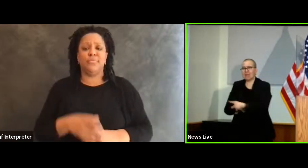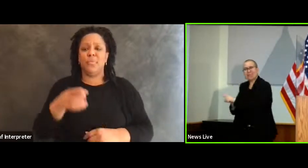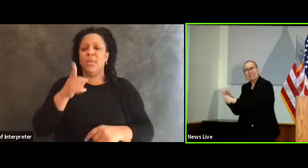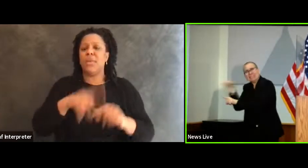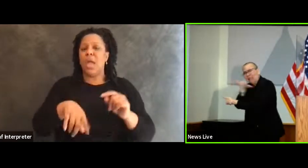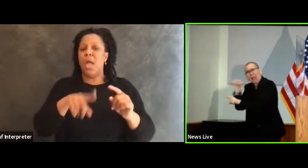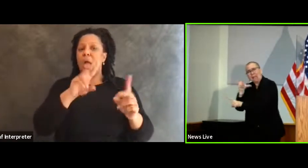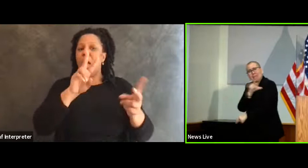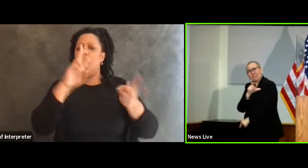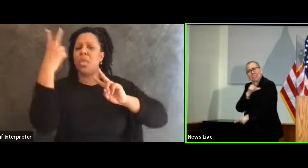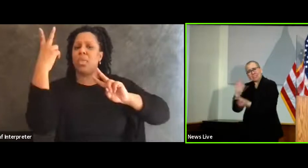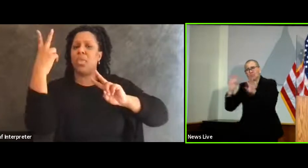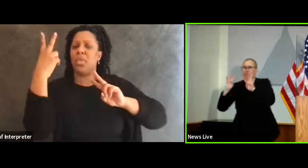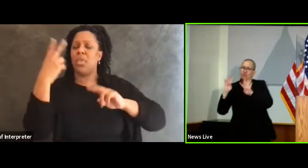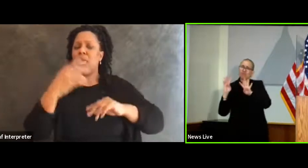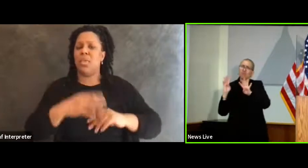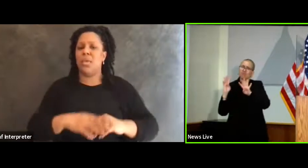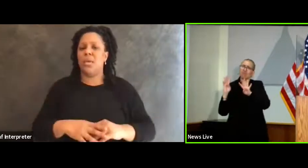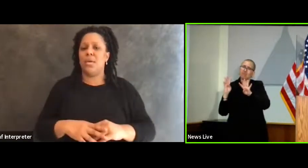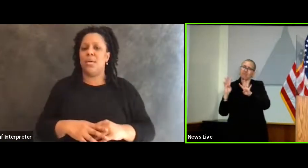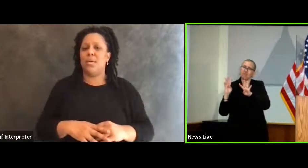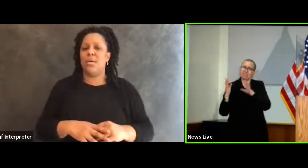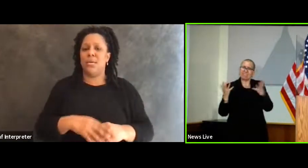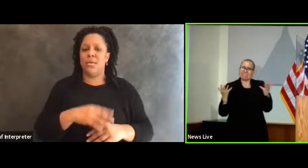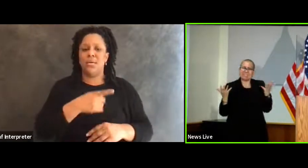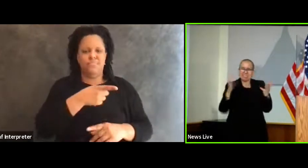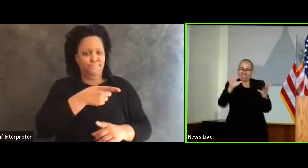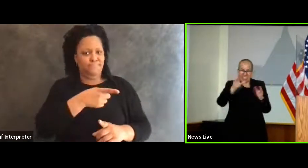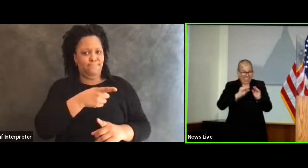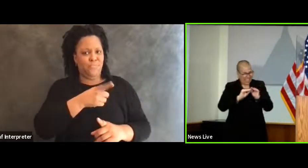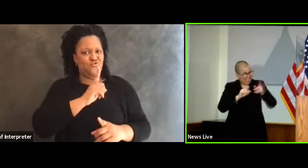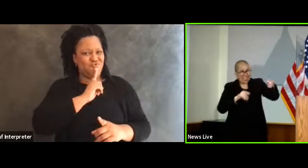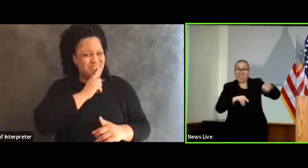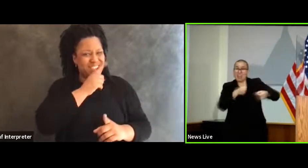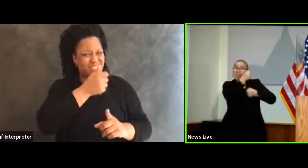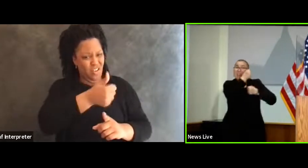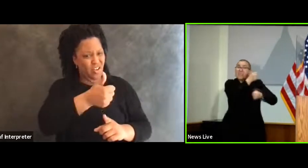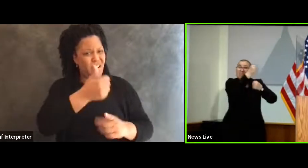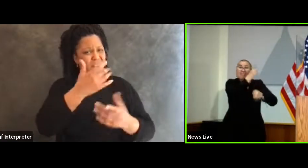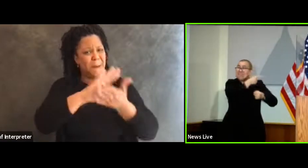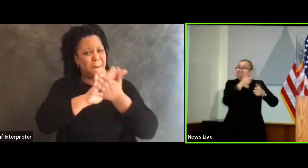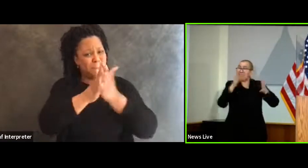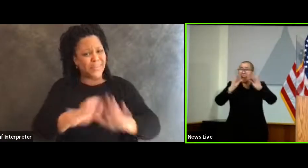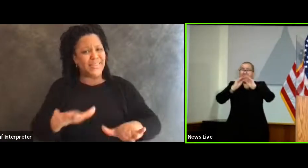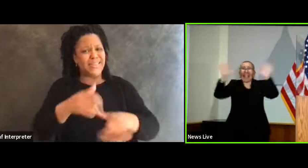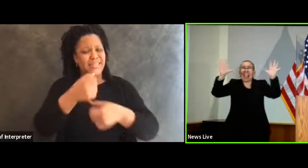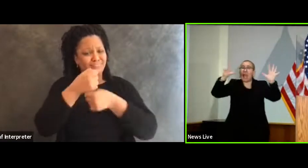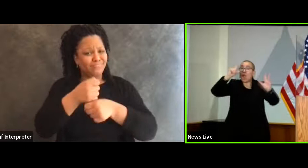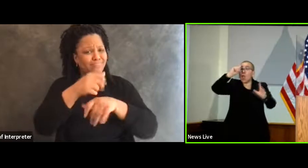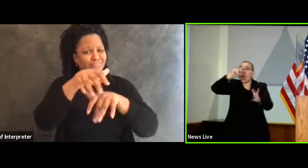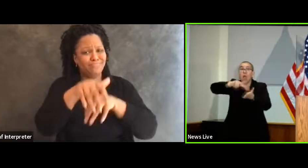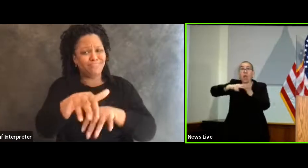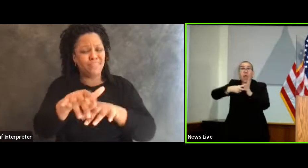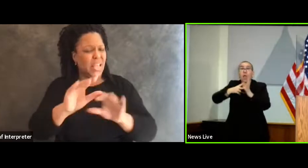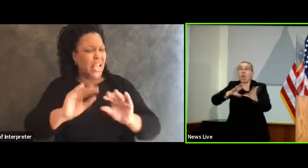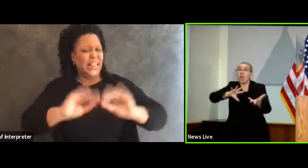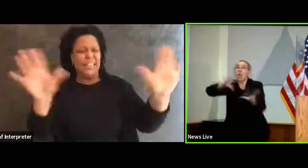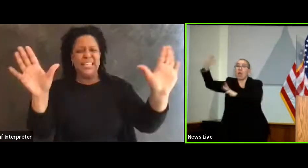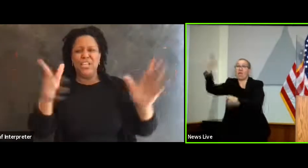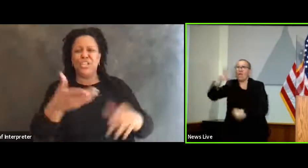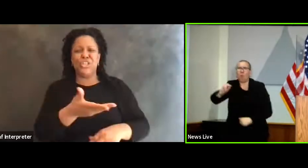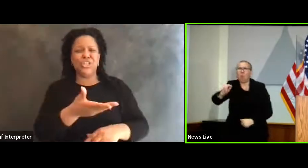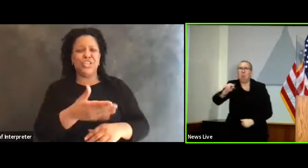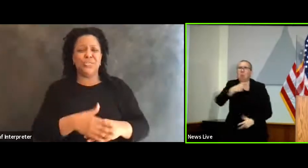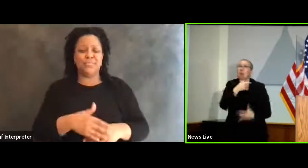were not there to cause problems. And they made that very clear. And I think once we have that understanding, I think we have the potential here. We never want to see people